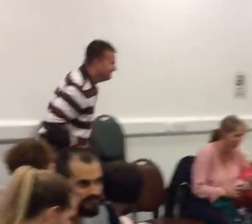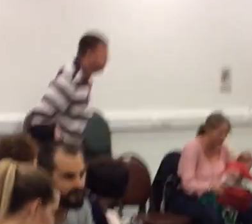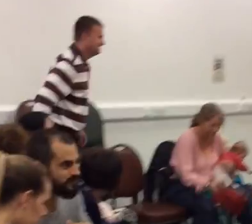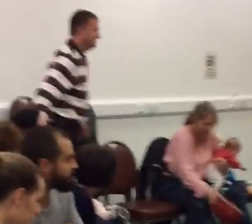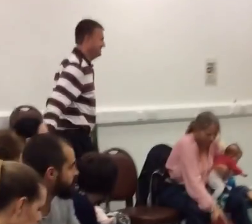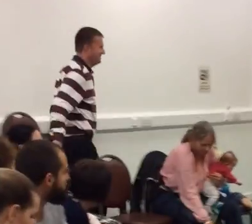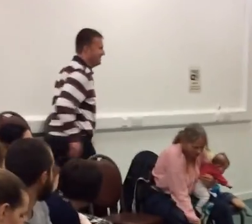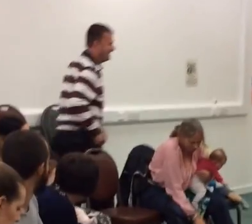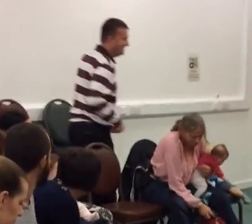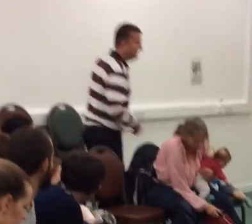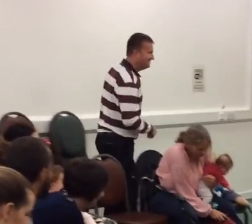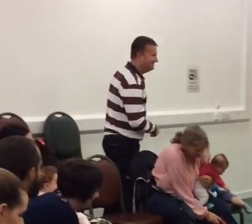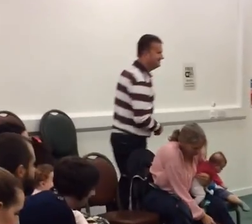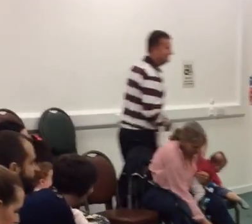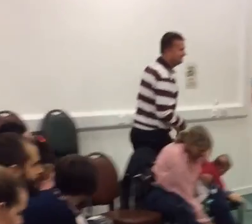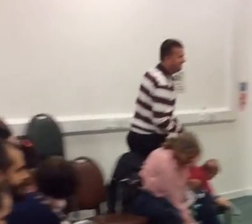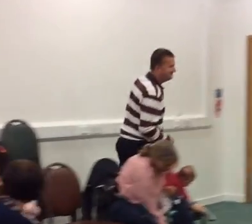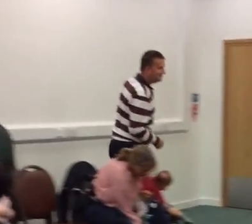applause.